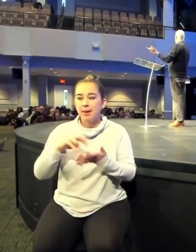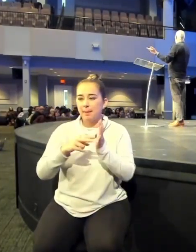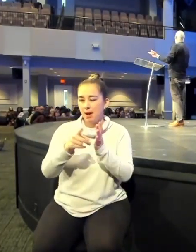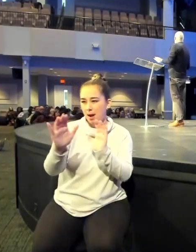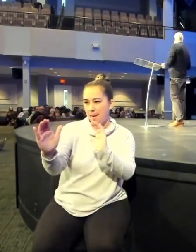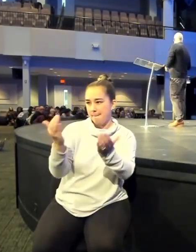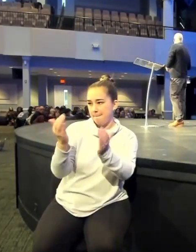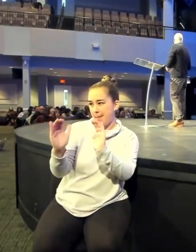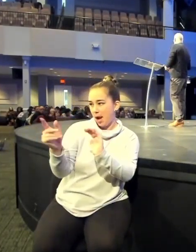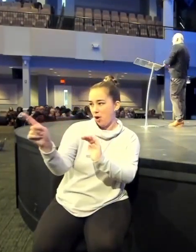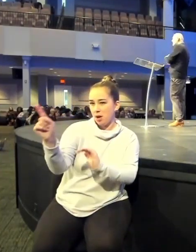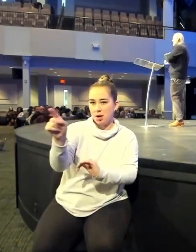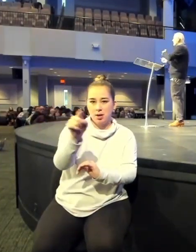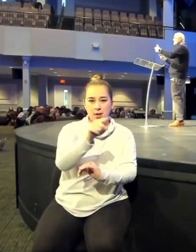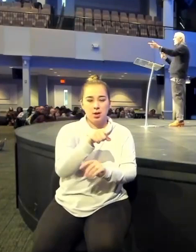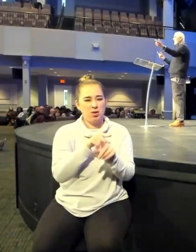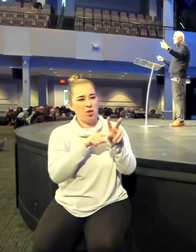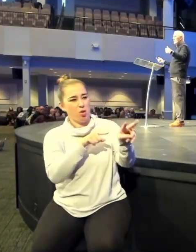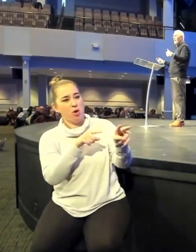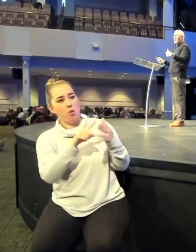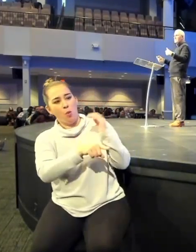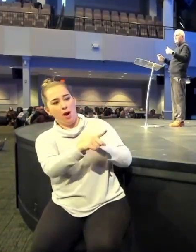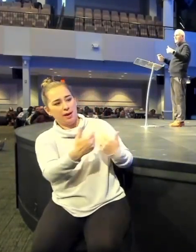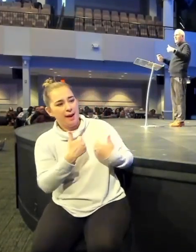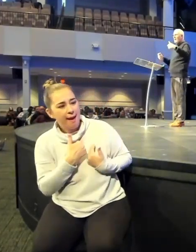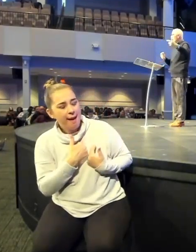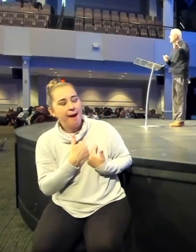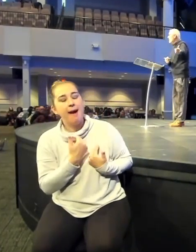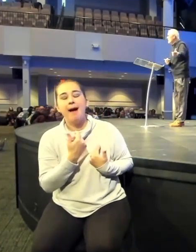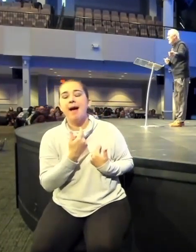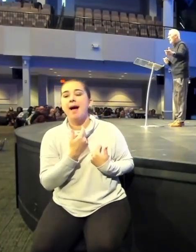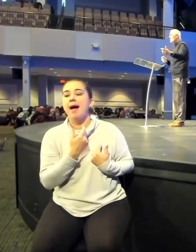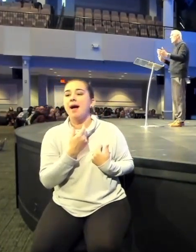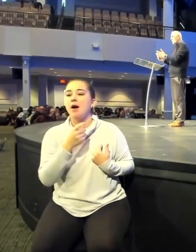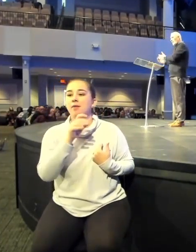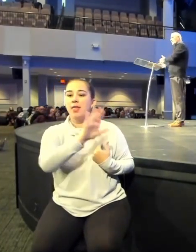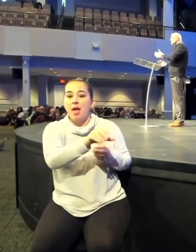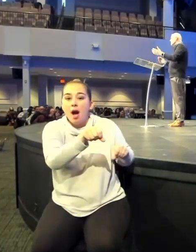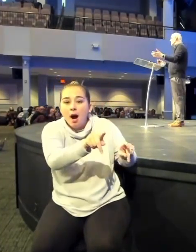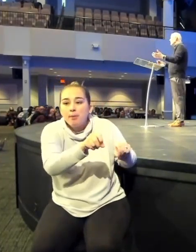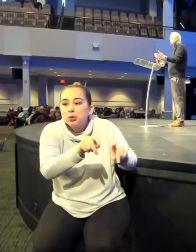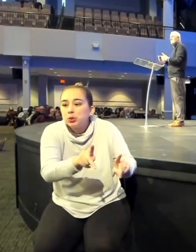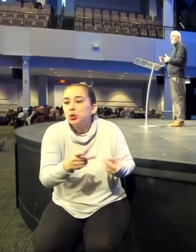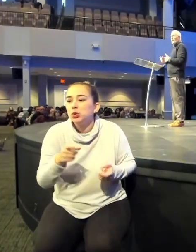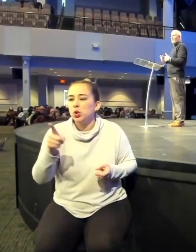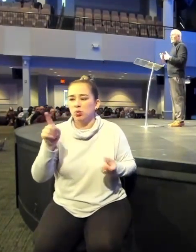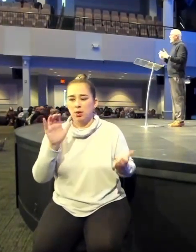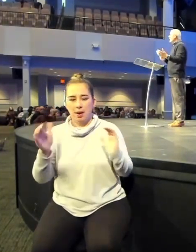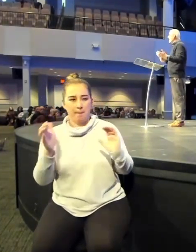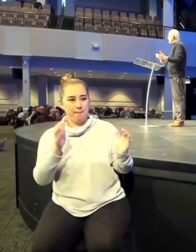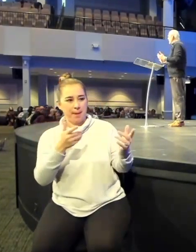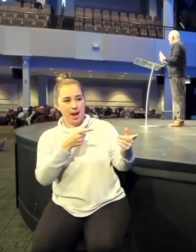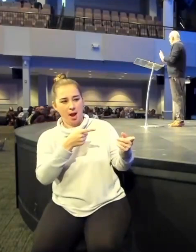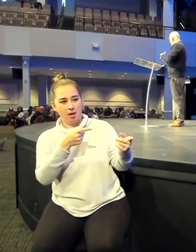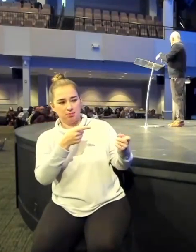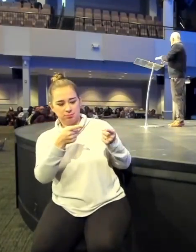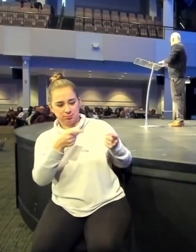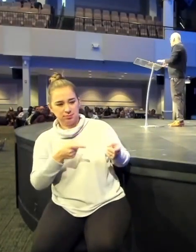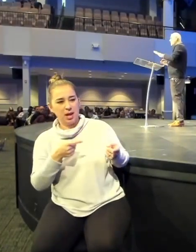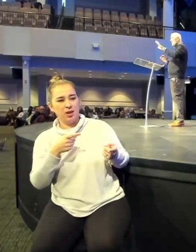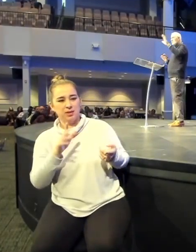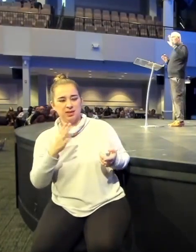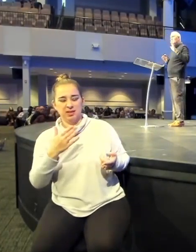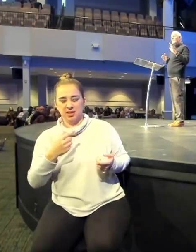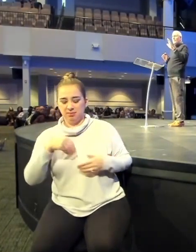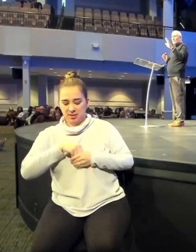yourself with somebody else. It's you looking at what somebody else has or the opportunities they have and comparing yourself with it. So you end up with offenses